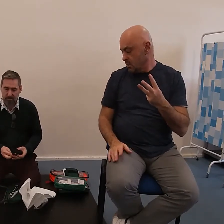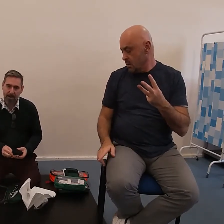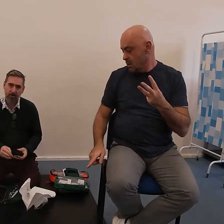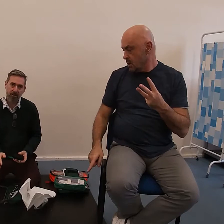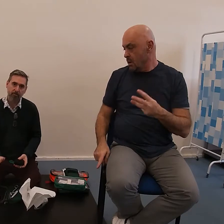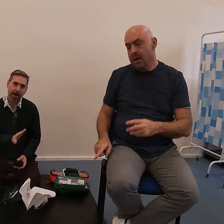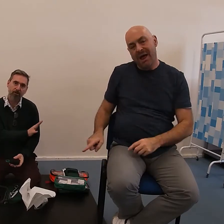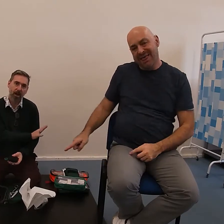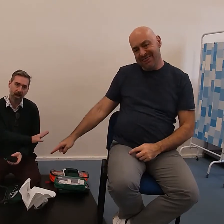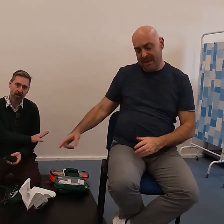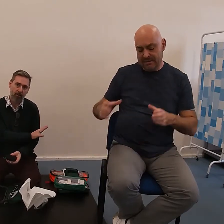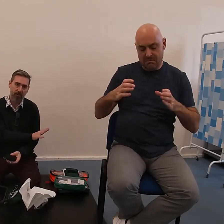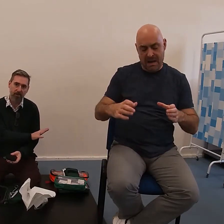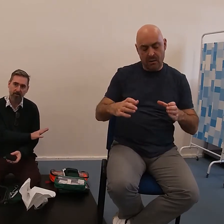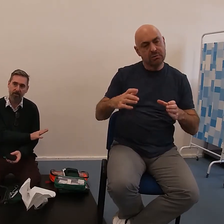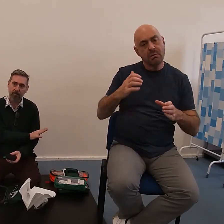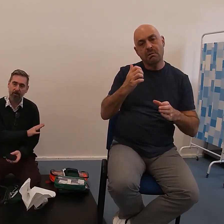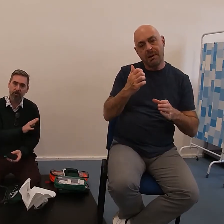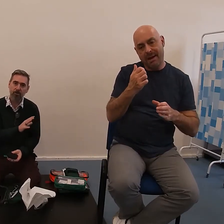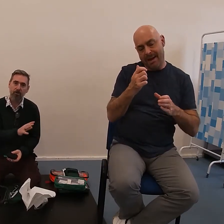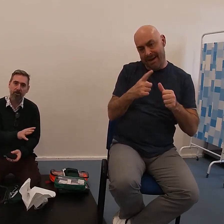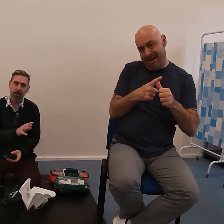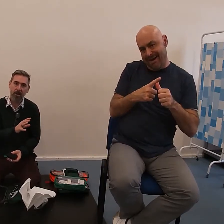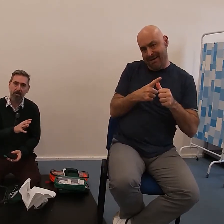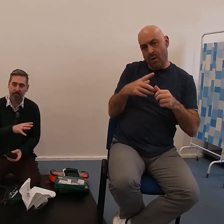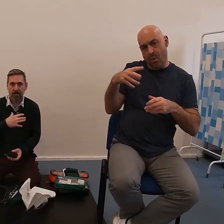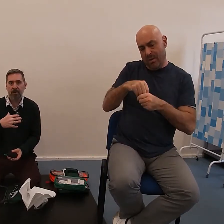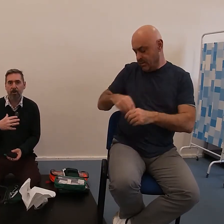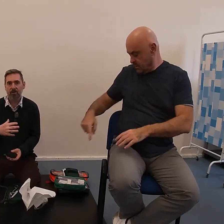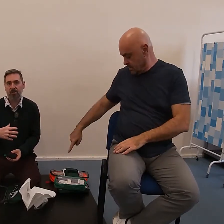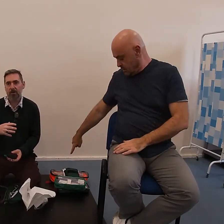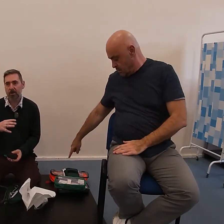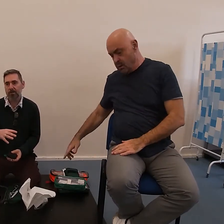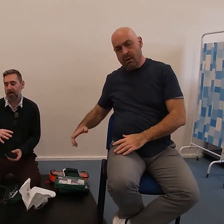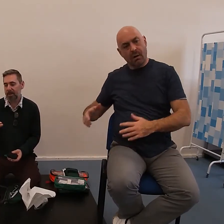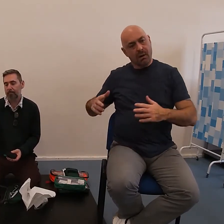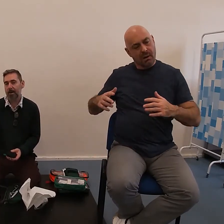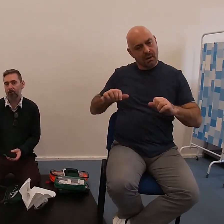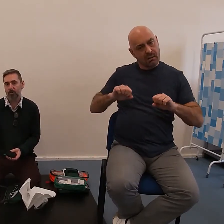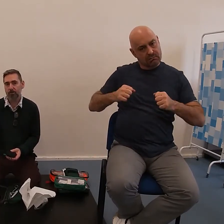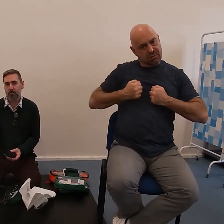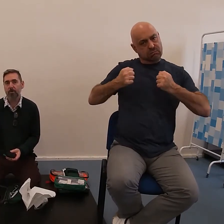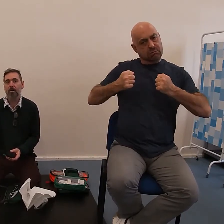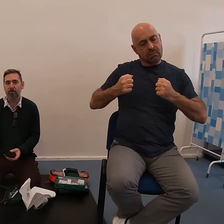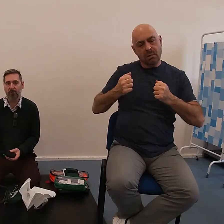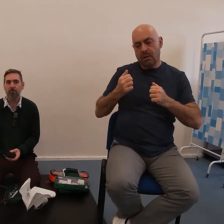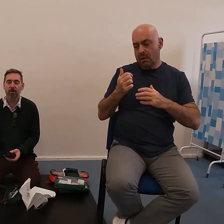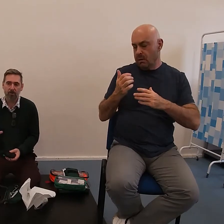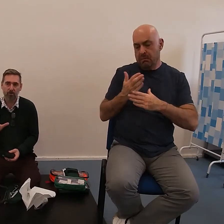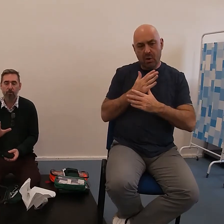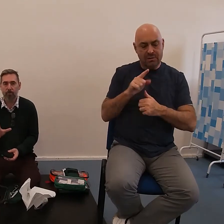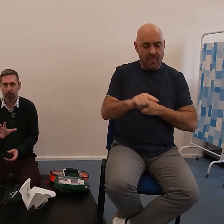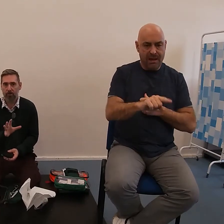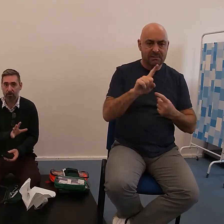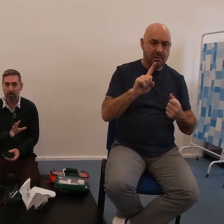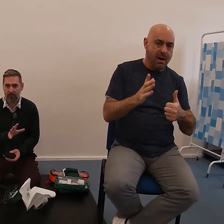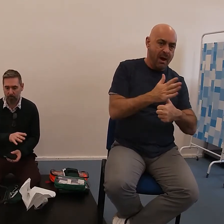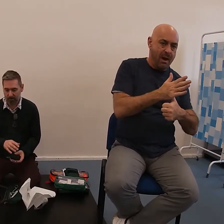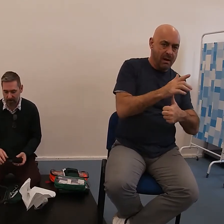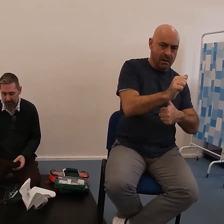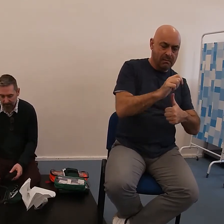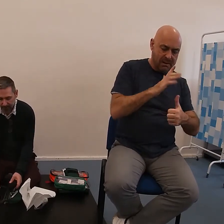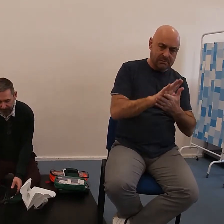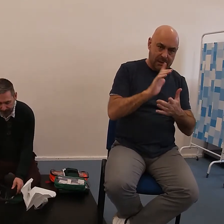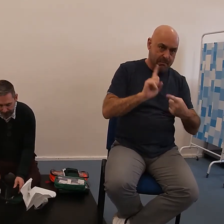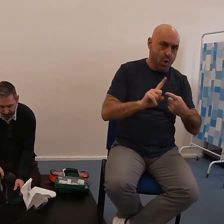is the reason this pouch is in pouch A with the defib, because it's usually, if in an emergency, we expect that pouch to be opened because you will be using stuff